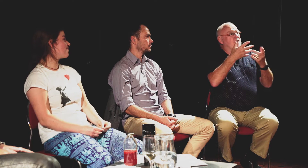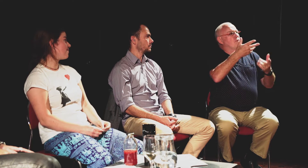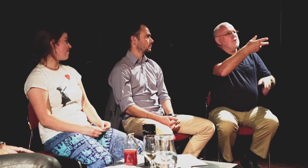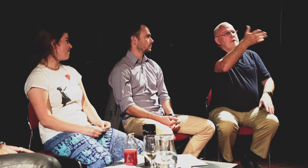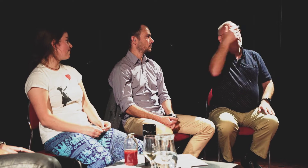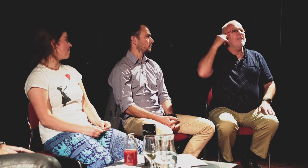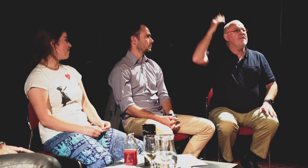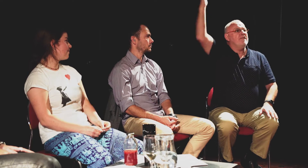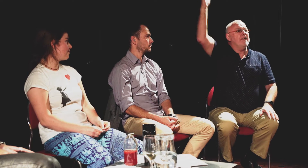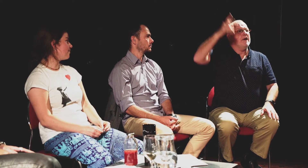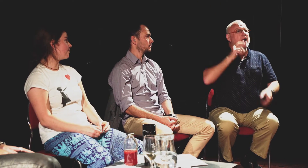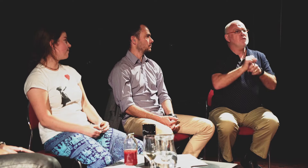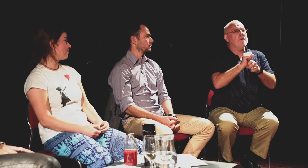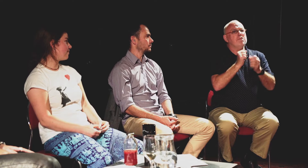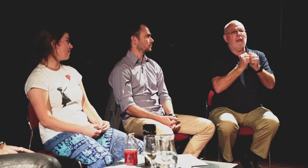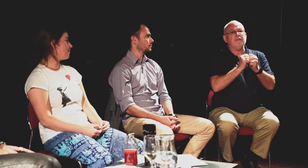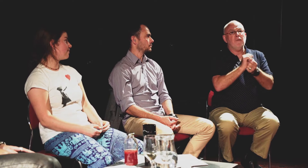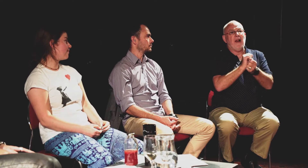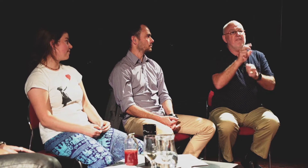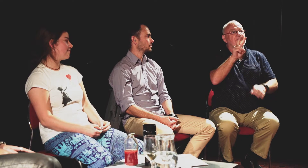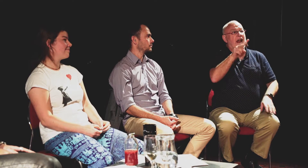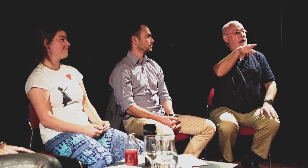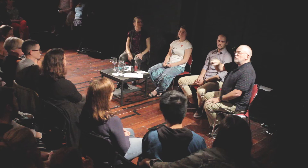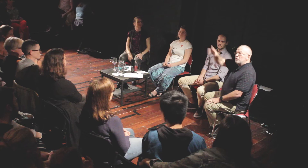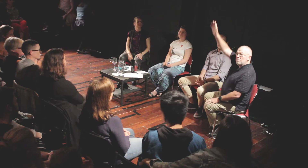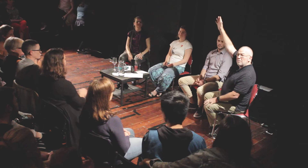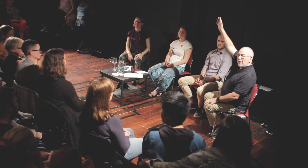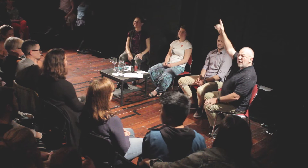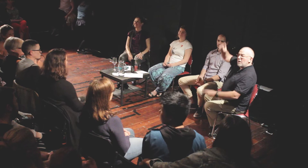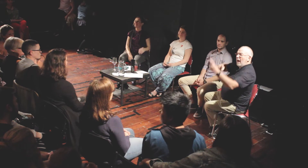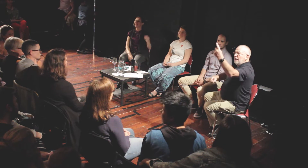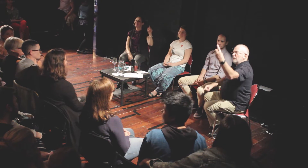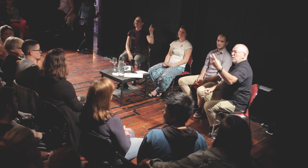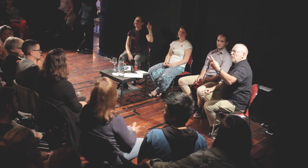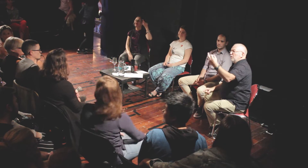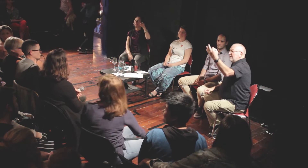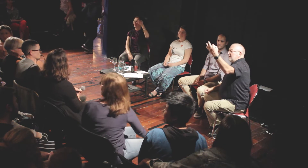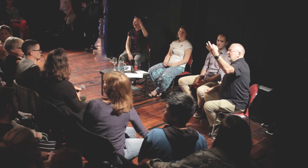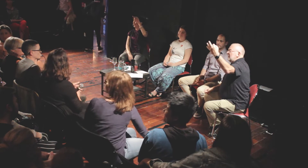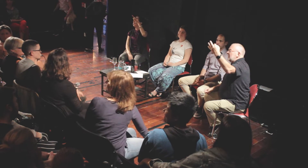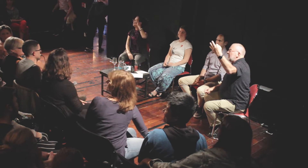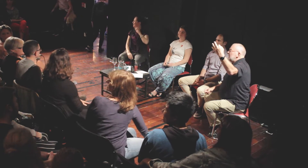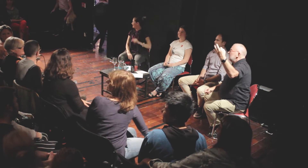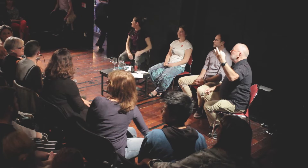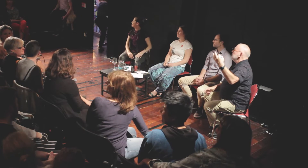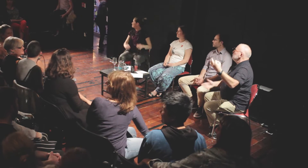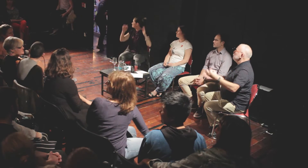really fantastic. I don't know, did any of you guys have any brothers and sisters deaf, Van Ash? Any of you guys went to Van Ash, any of the deaf people